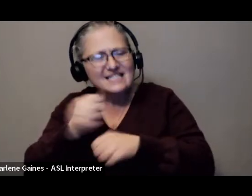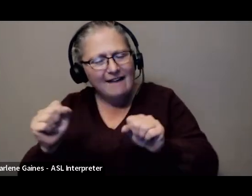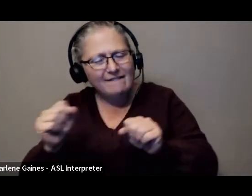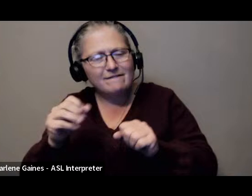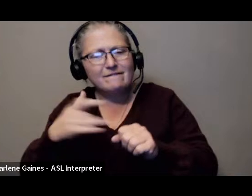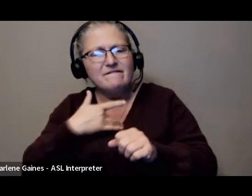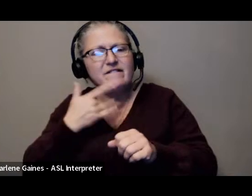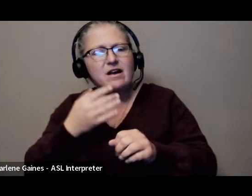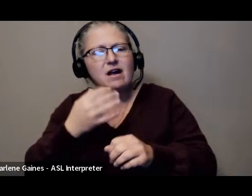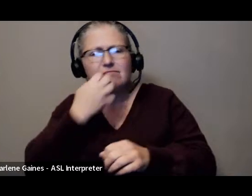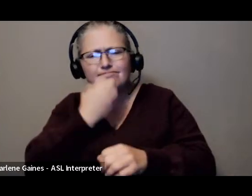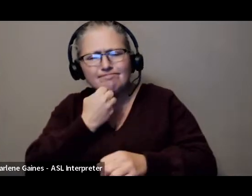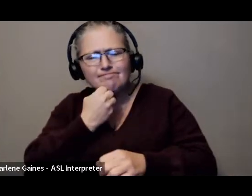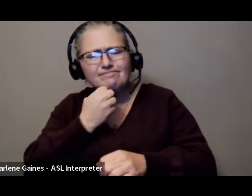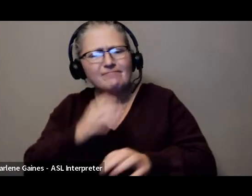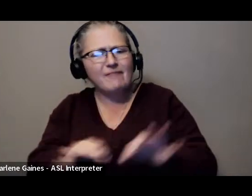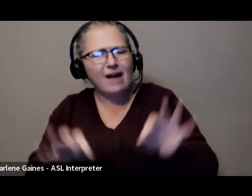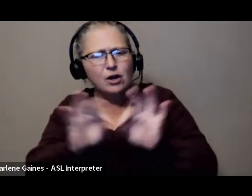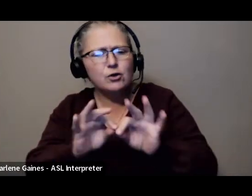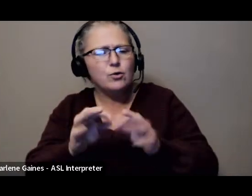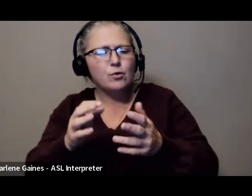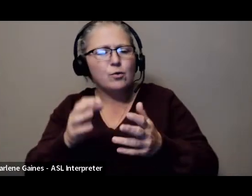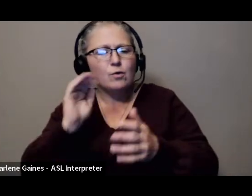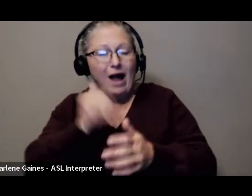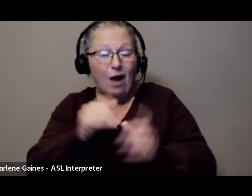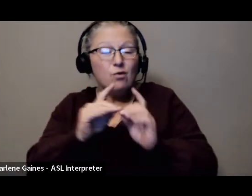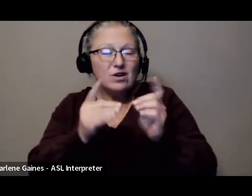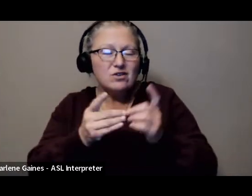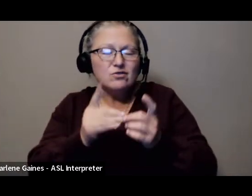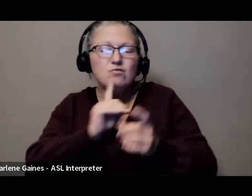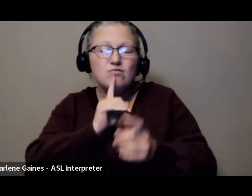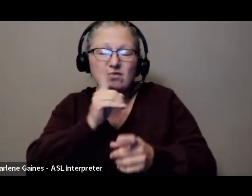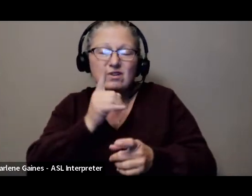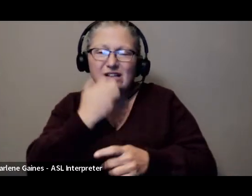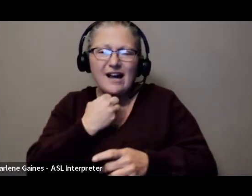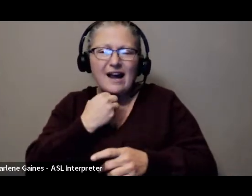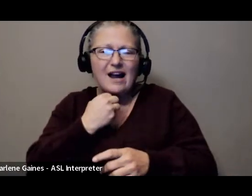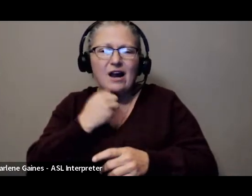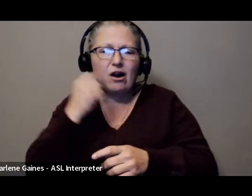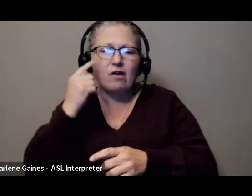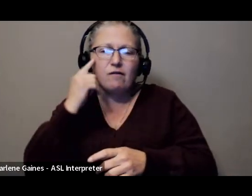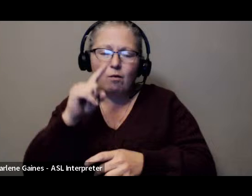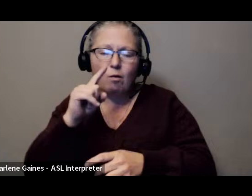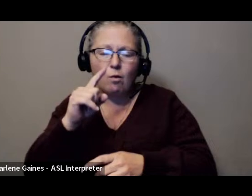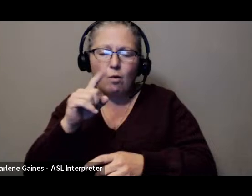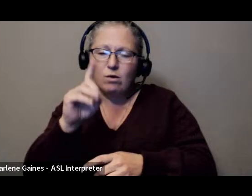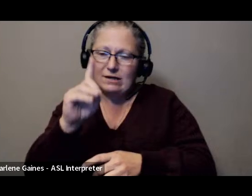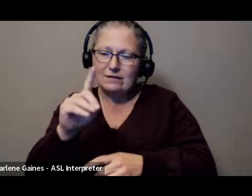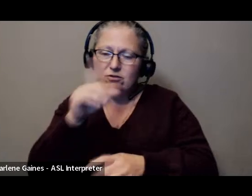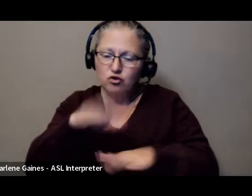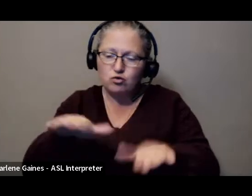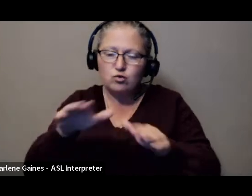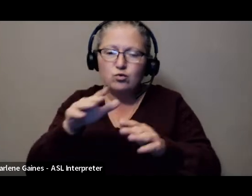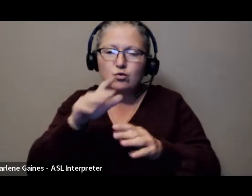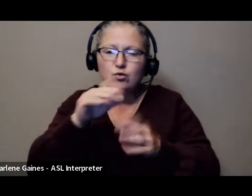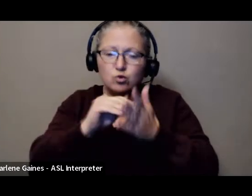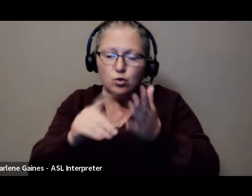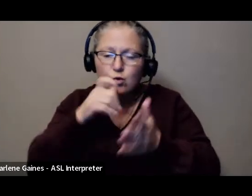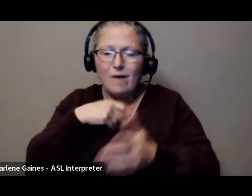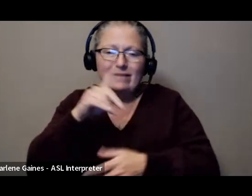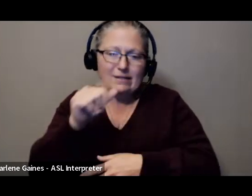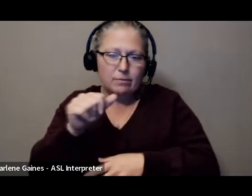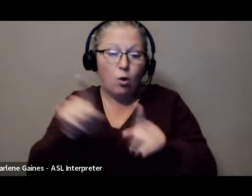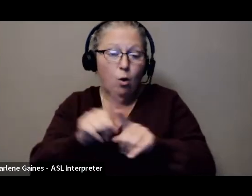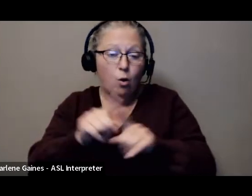enough that our district really does care for students with disabilities. We also would like to